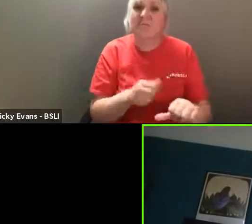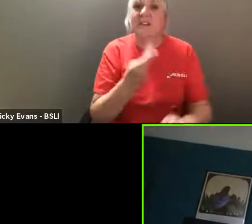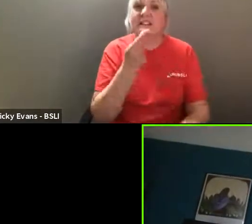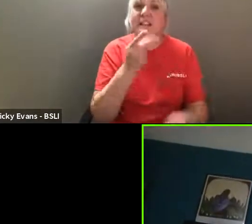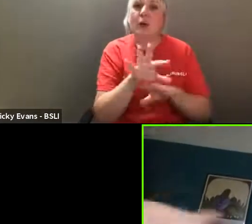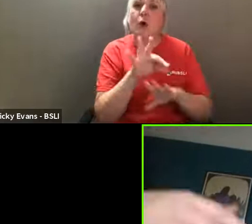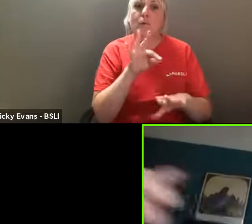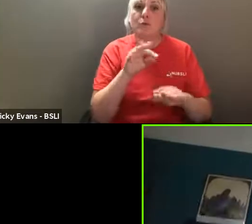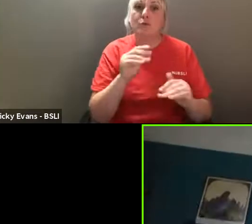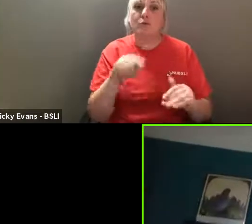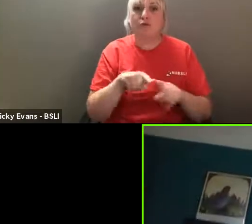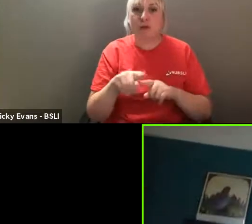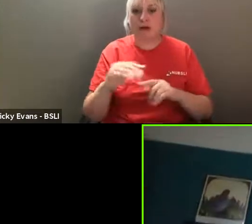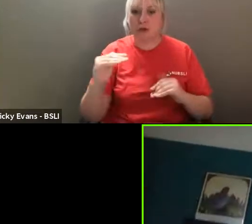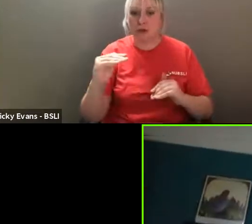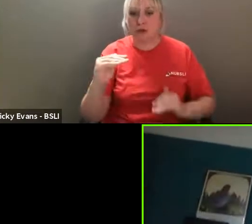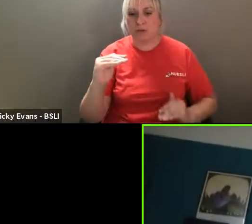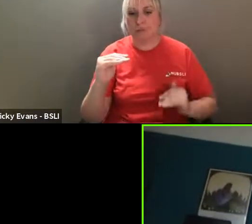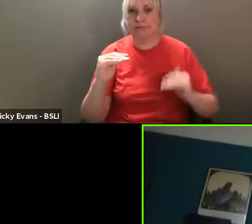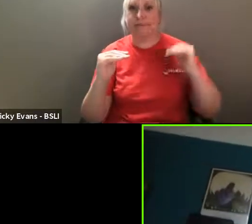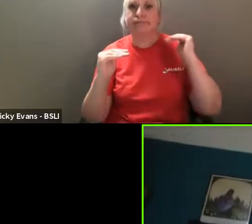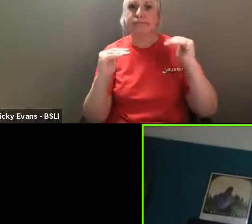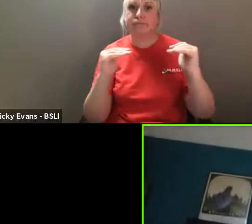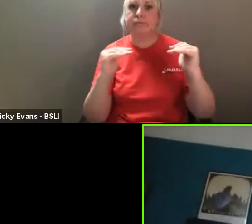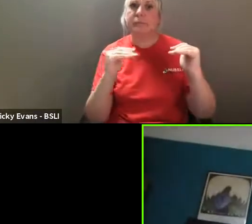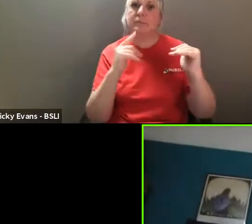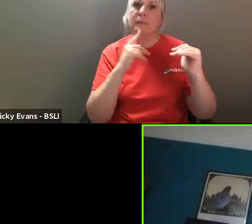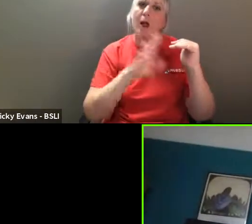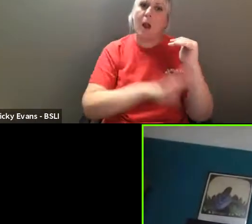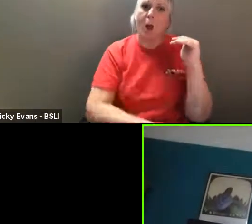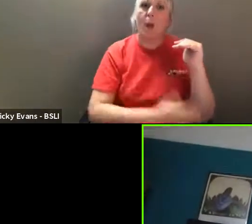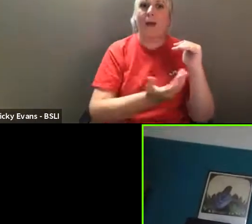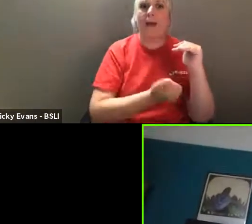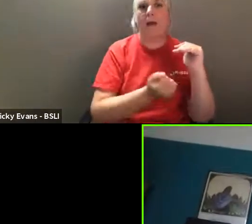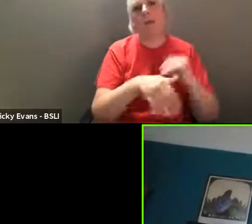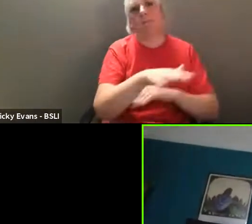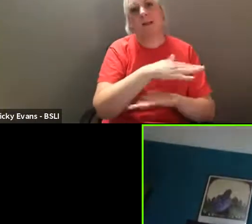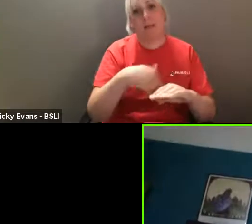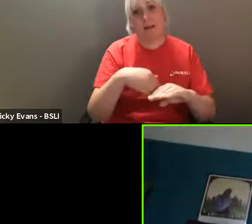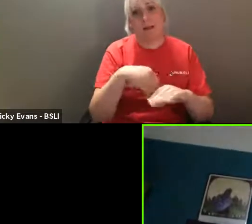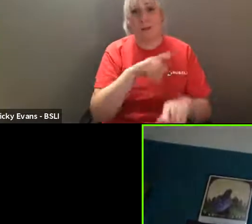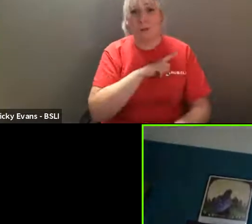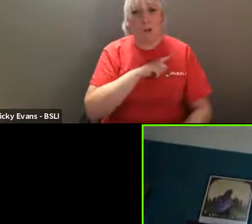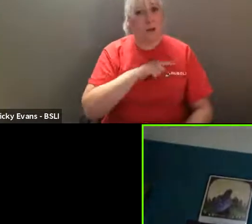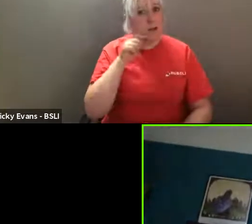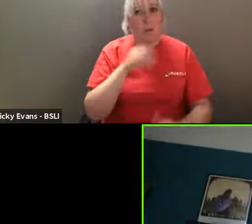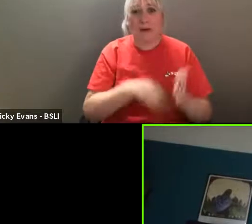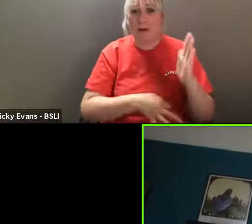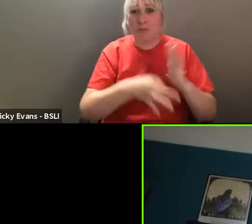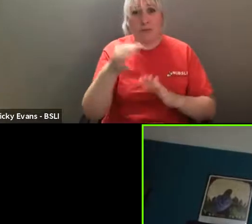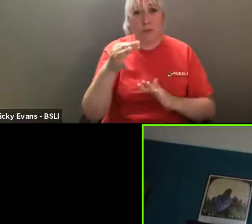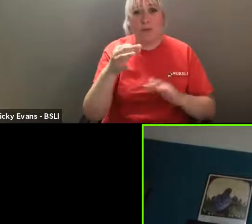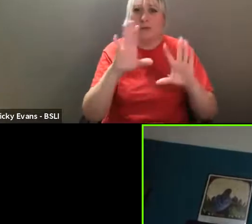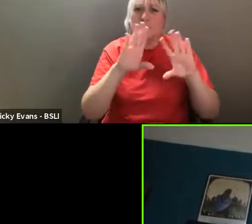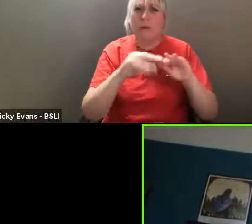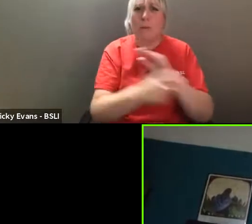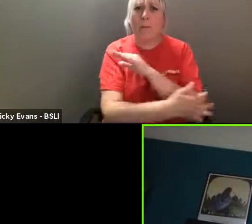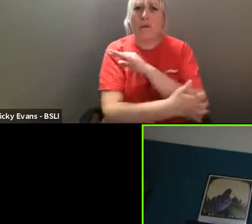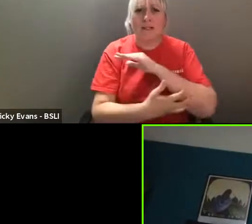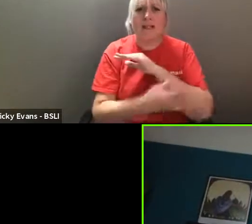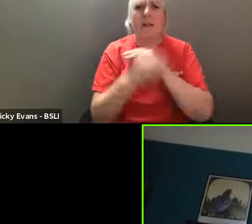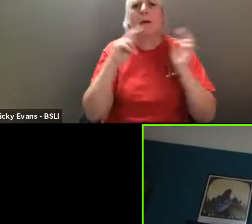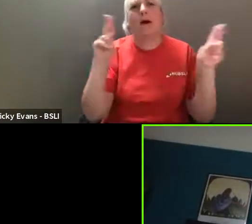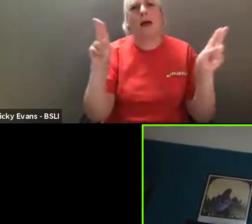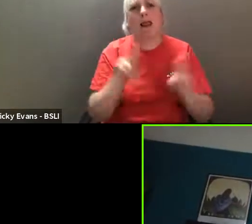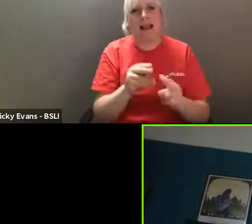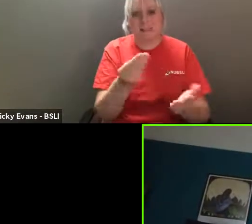and respect for people, remove conditionality, but at the same time, and reduce poverty, but without the massive costs